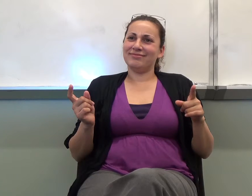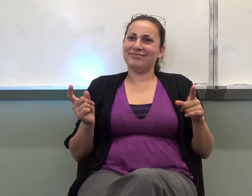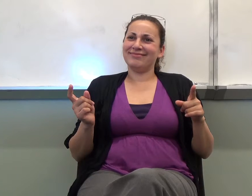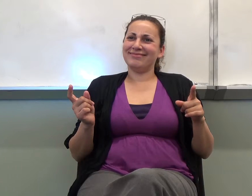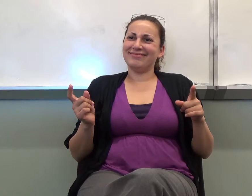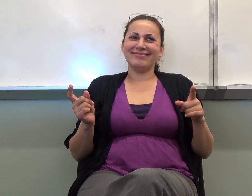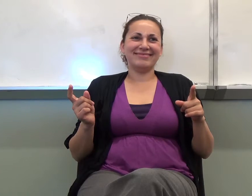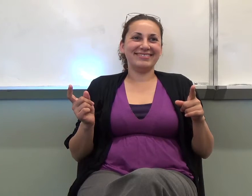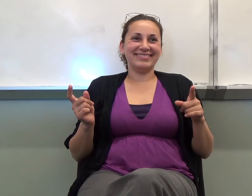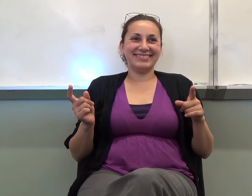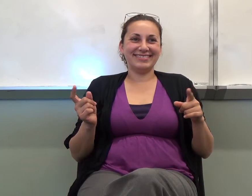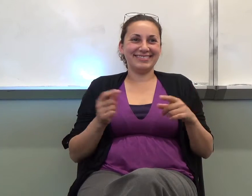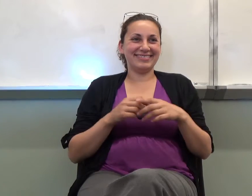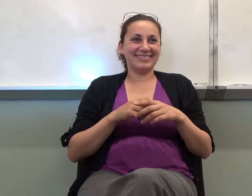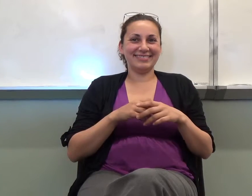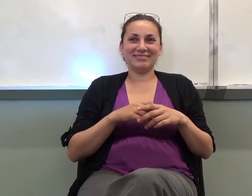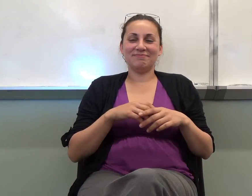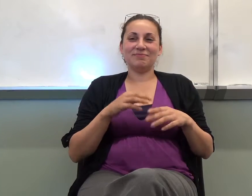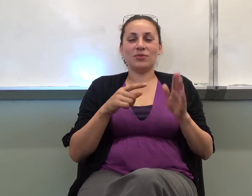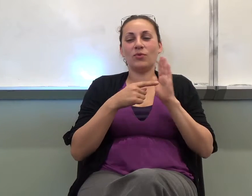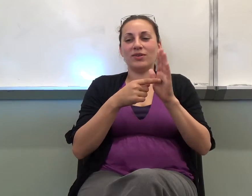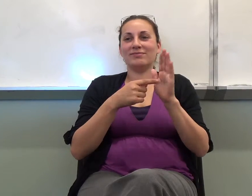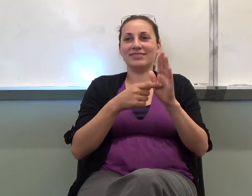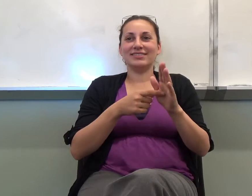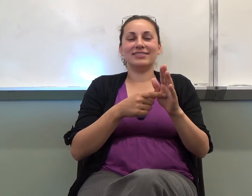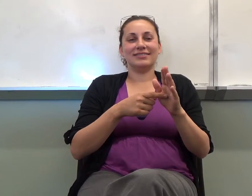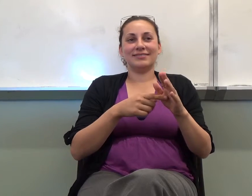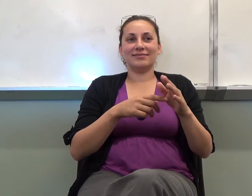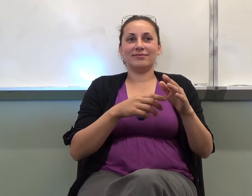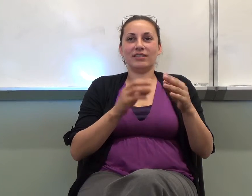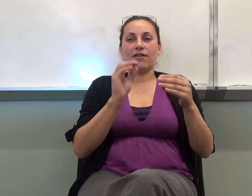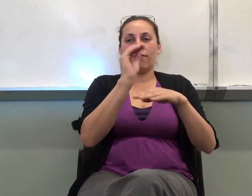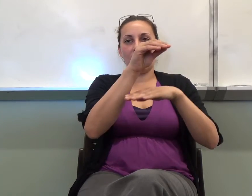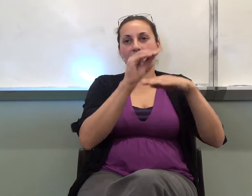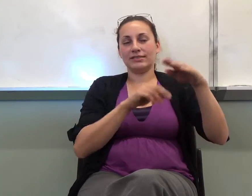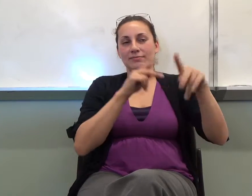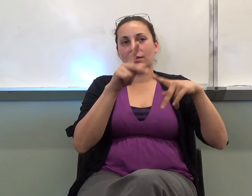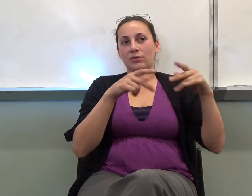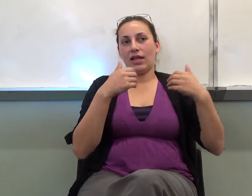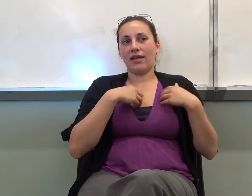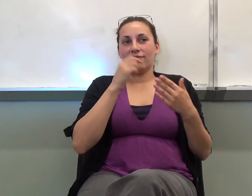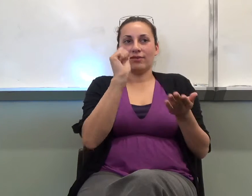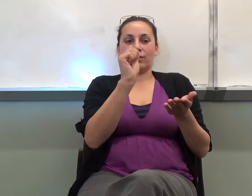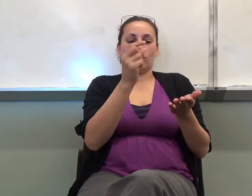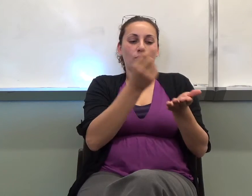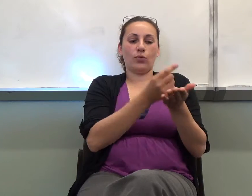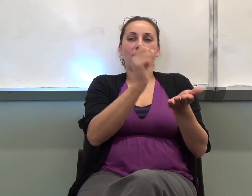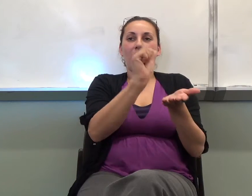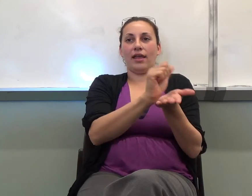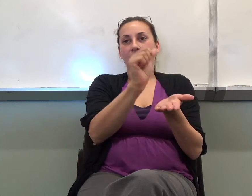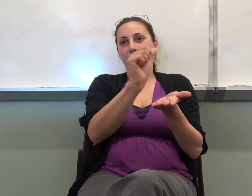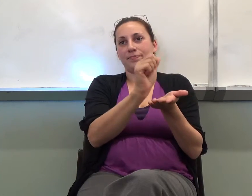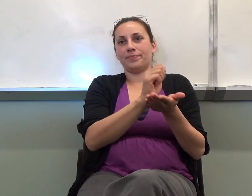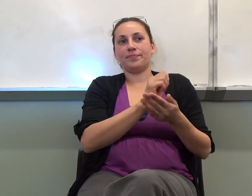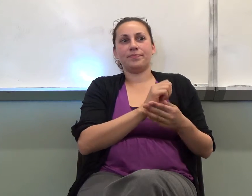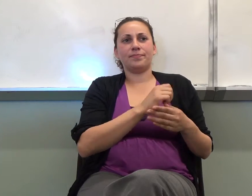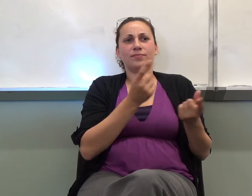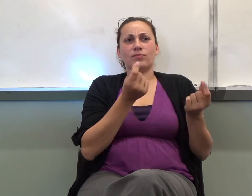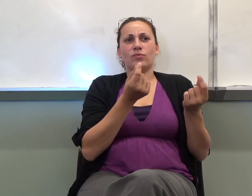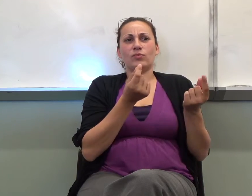represents the number of people, or it represents the fraction of the people who got A's. Okay, what do we do with that? Well, one thing we